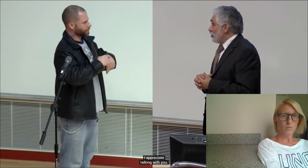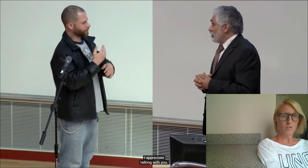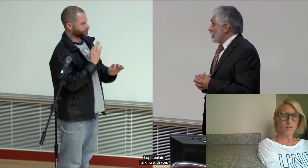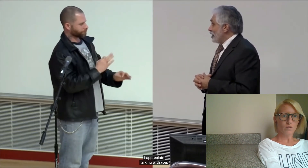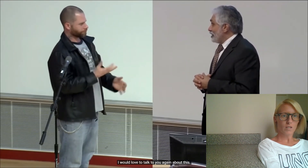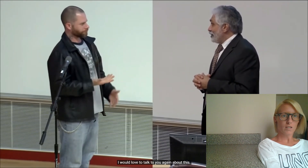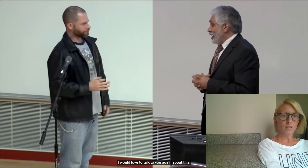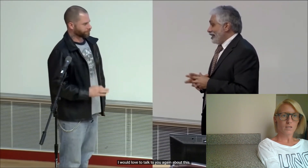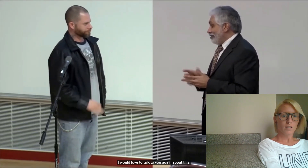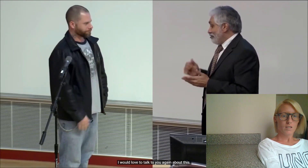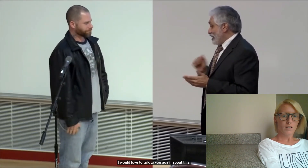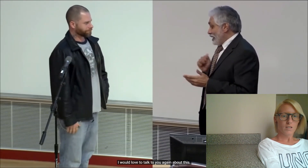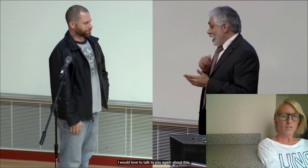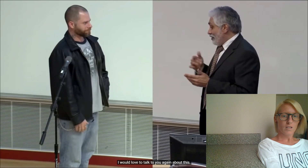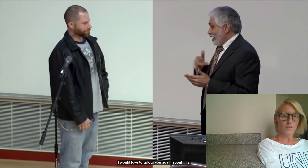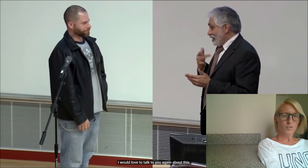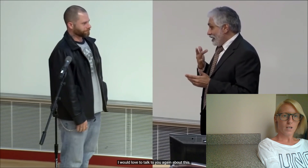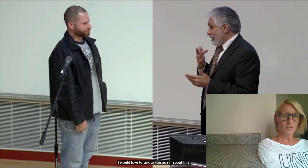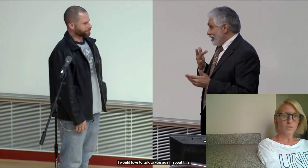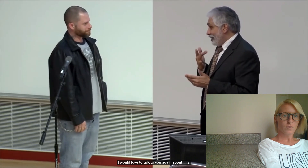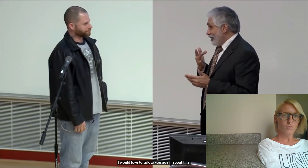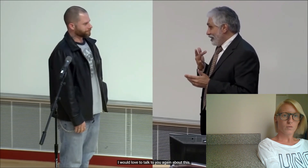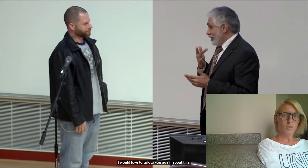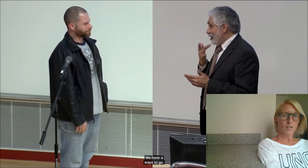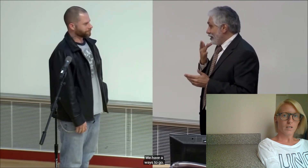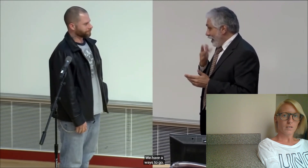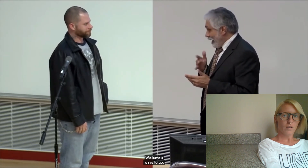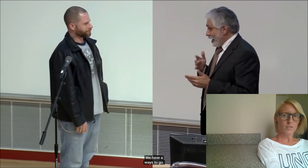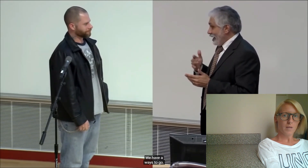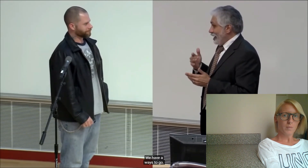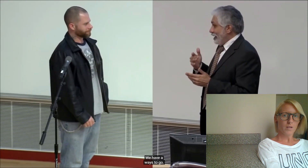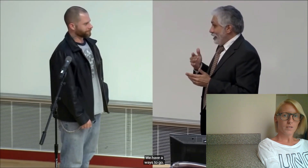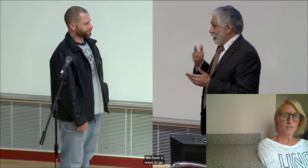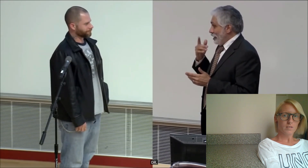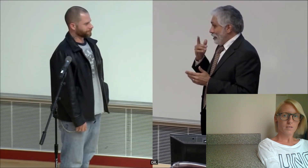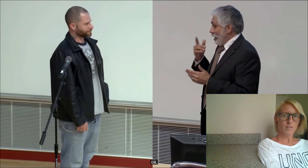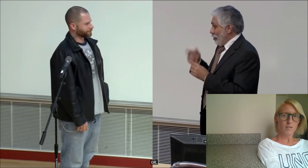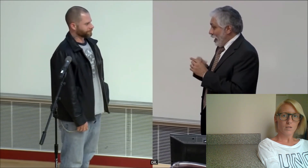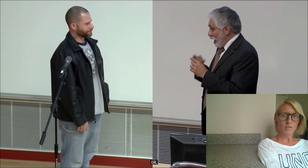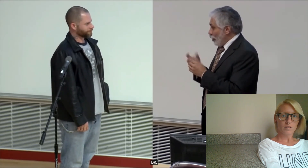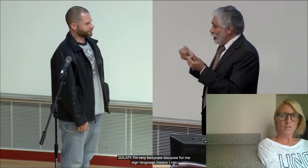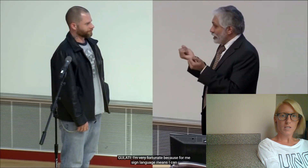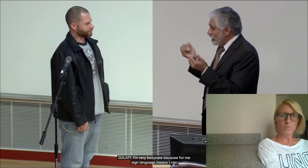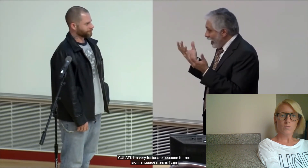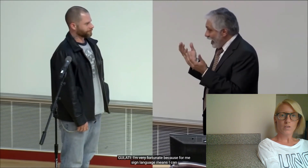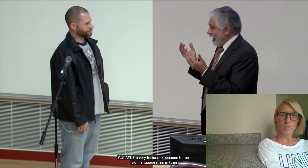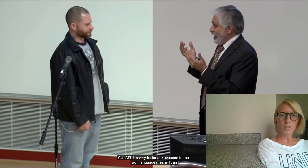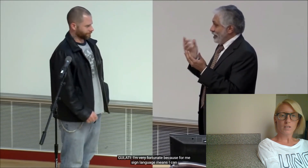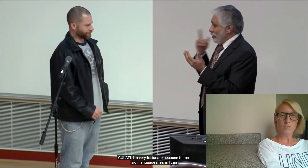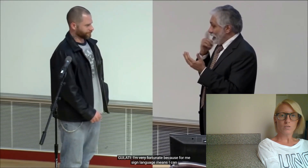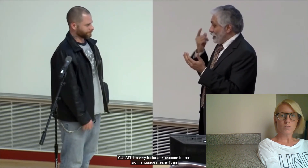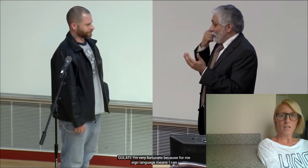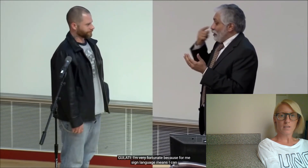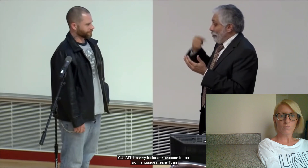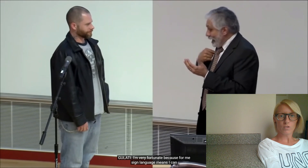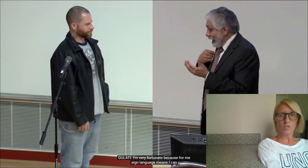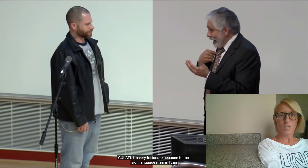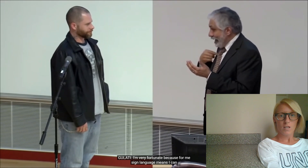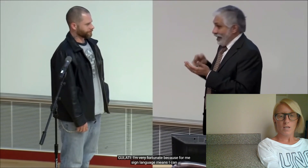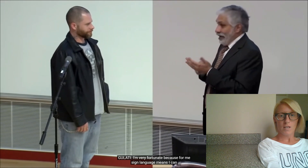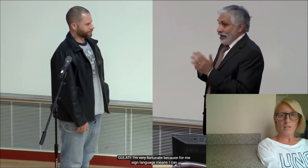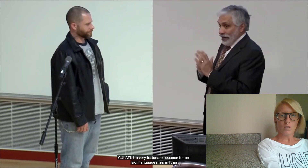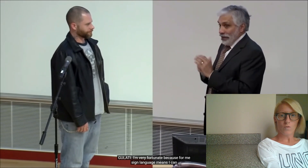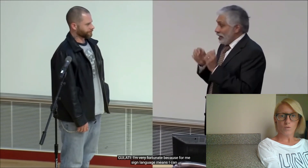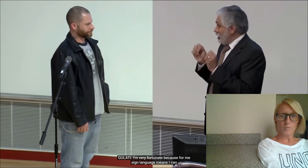appreciate discuss talking with you. I'd love to talk with you again Love to about talk to this. you We have a ways to another time go. about this. Yes, we're very lucky. I'm very in sign language,